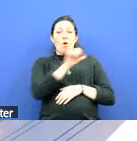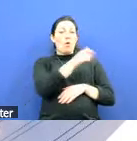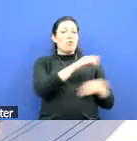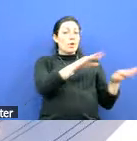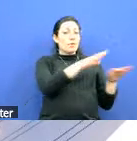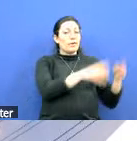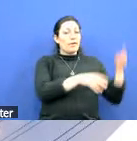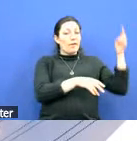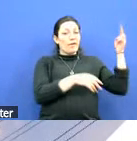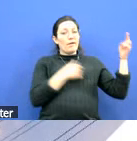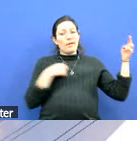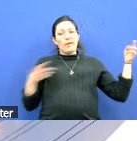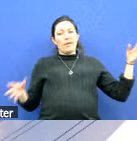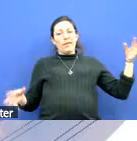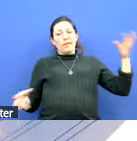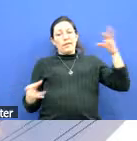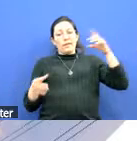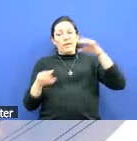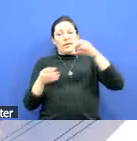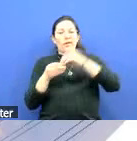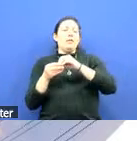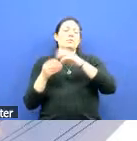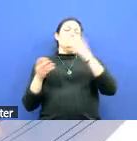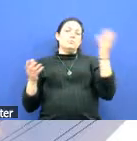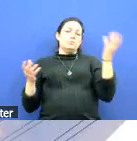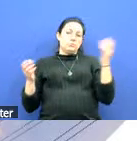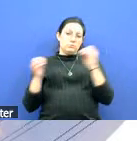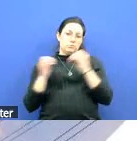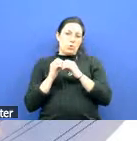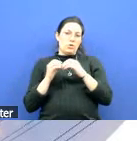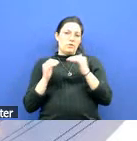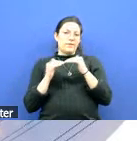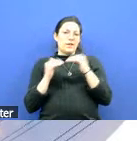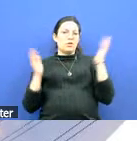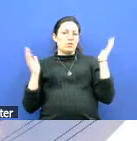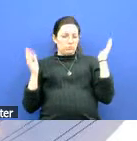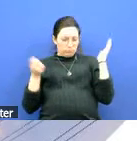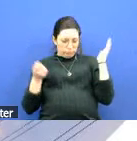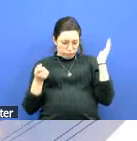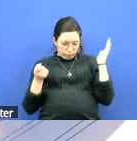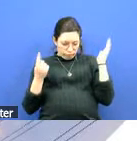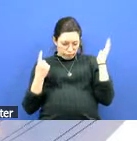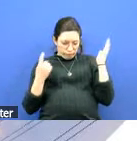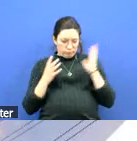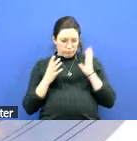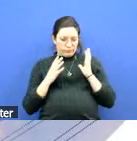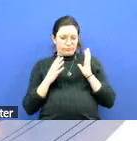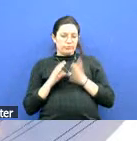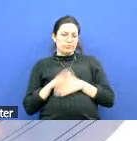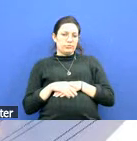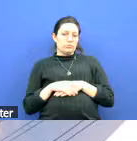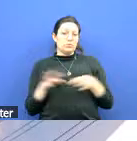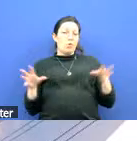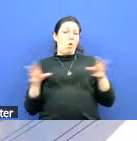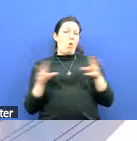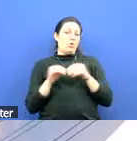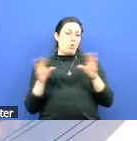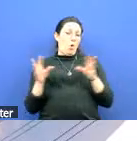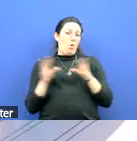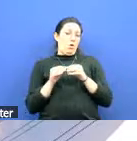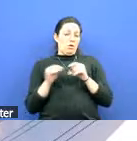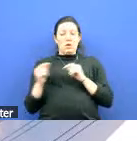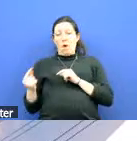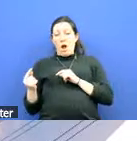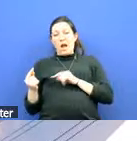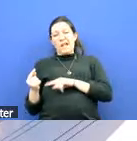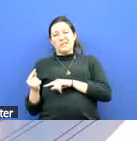high. Mm-hmm. When you add it all up, it's more than the fair market value of the combined properties was what